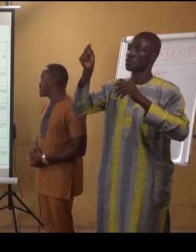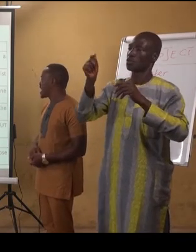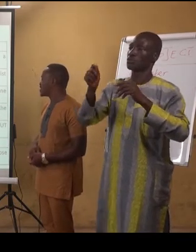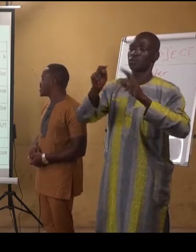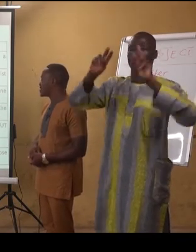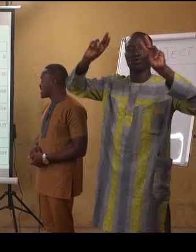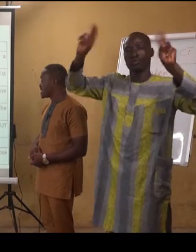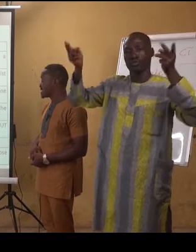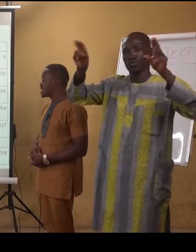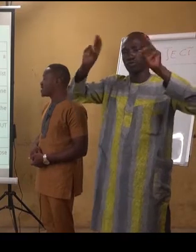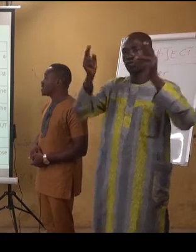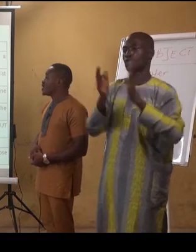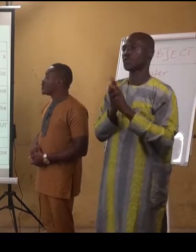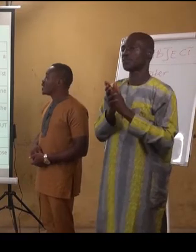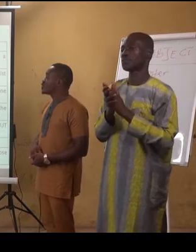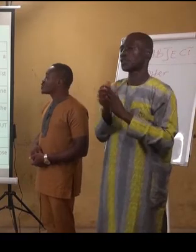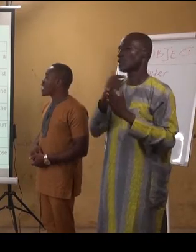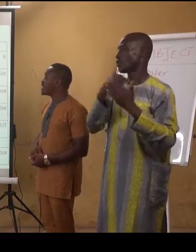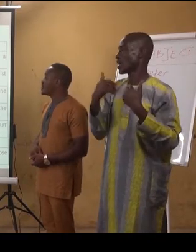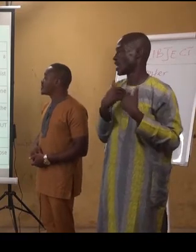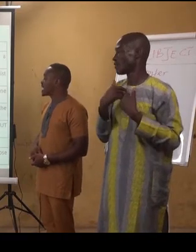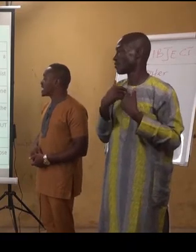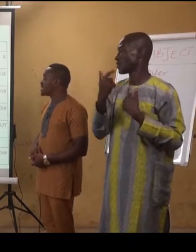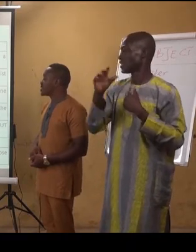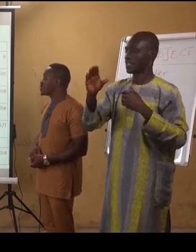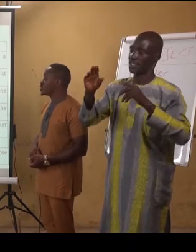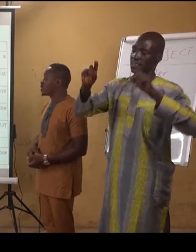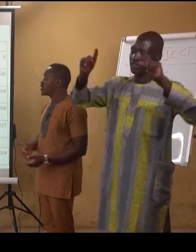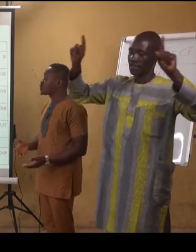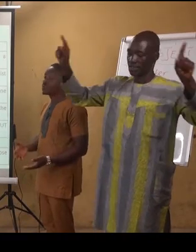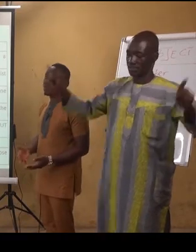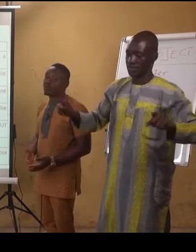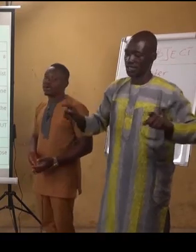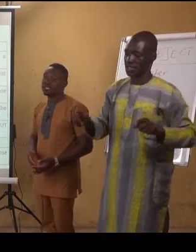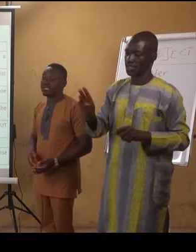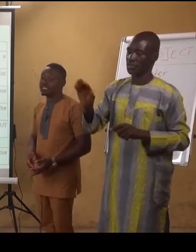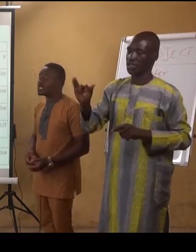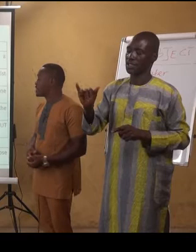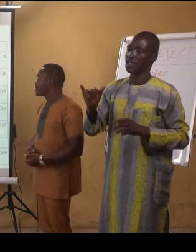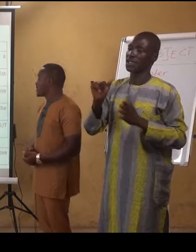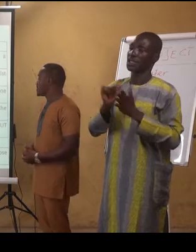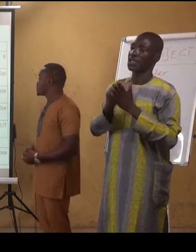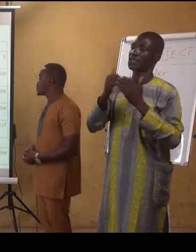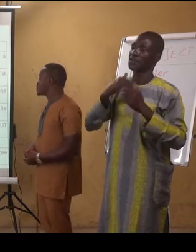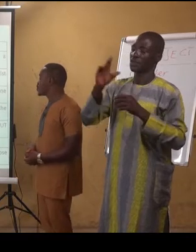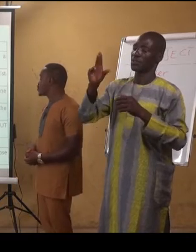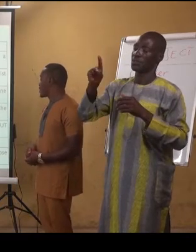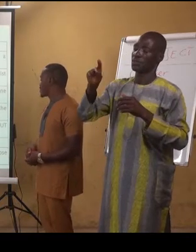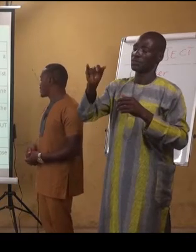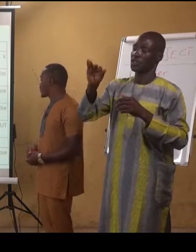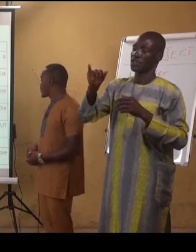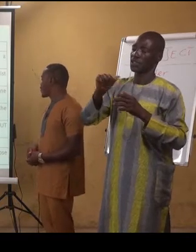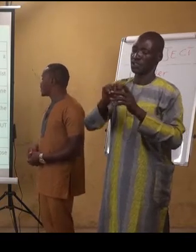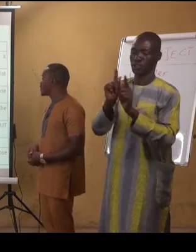strings and constants. We also have the brackets, which can also be called parentheses. It's used to